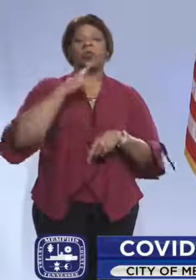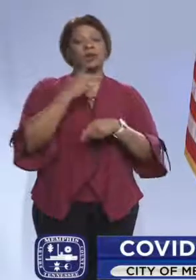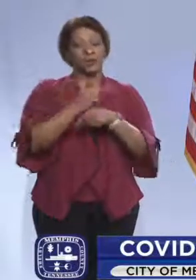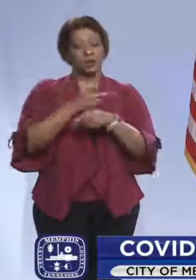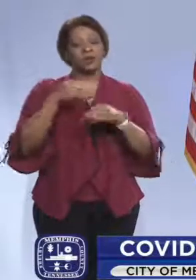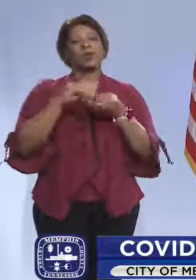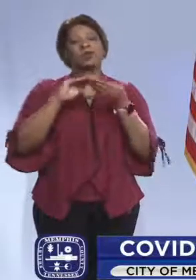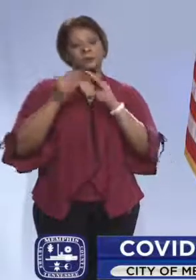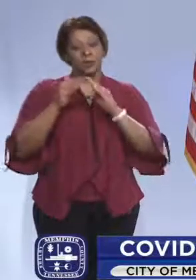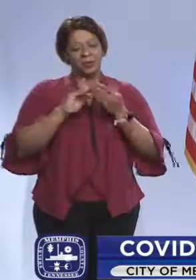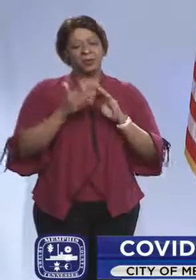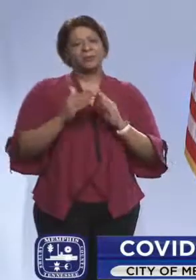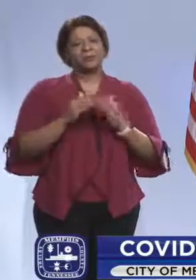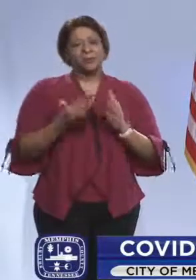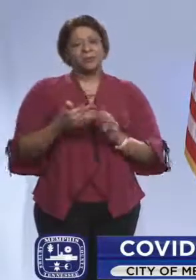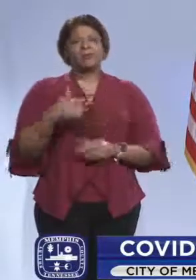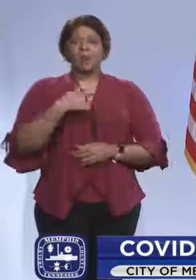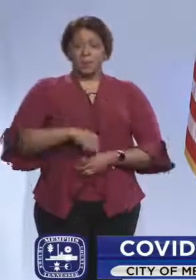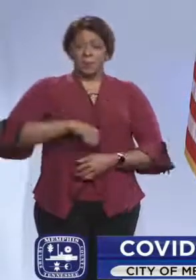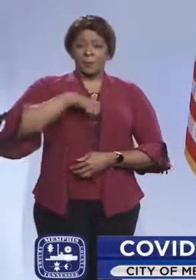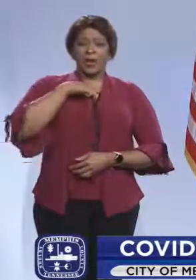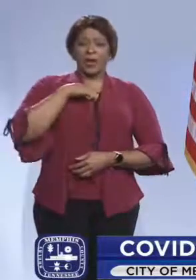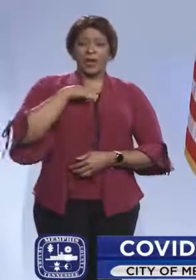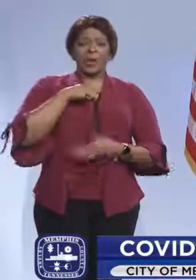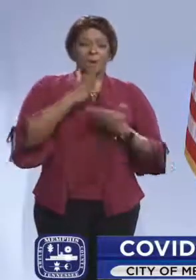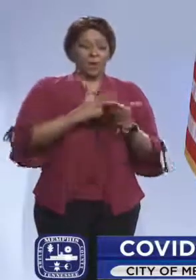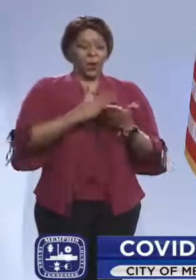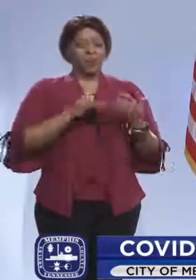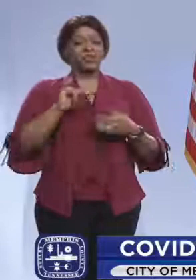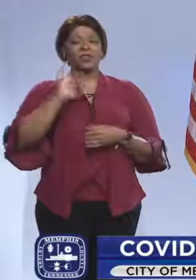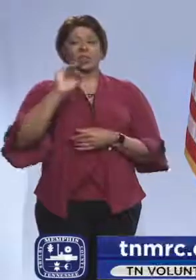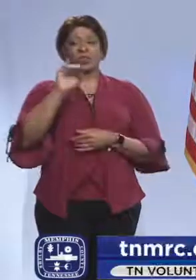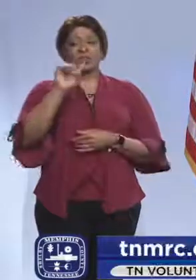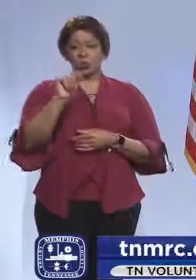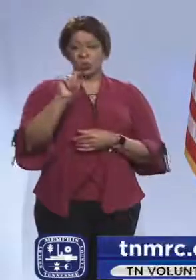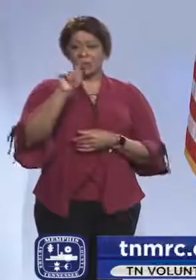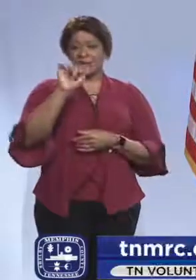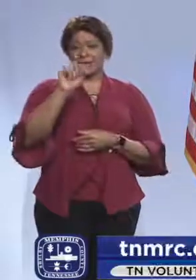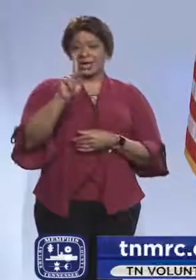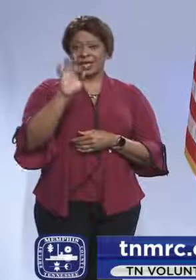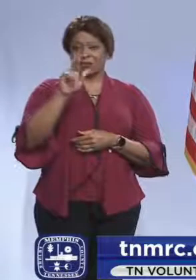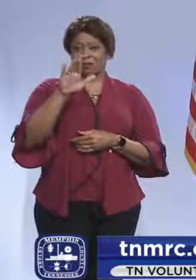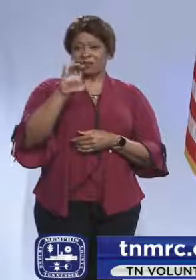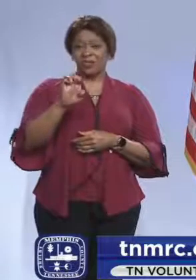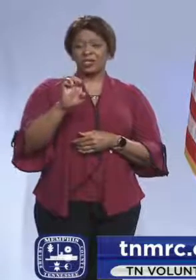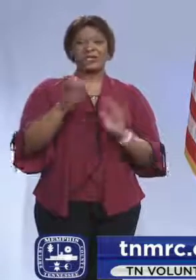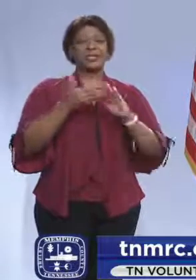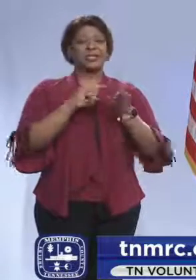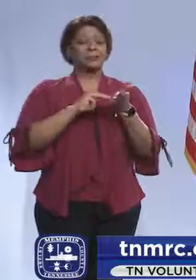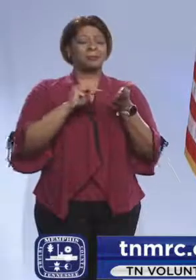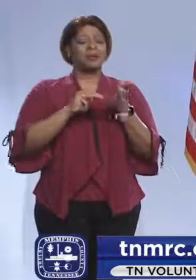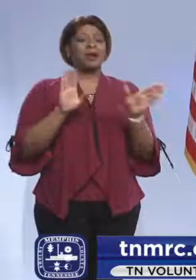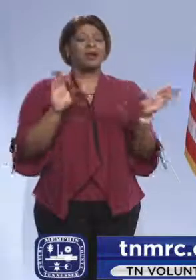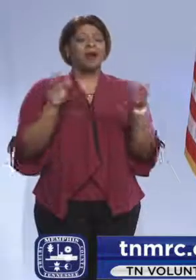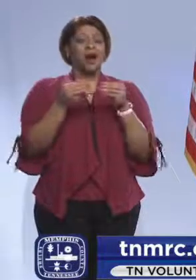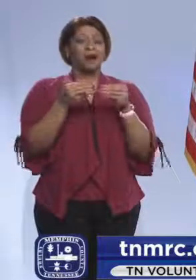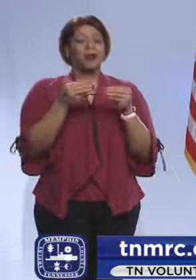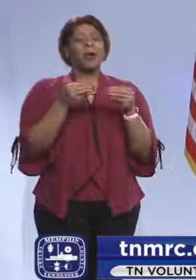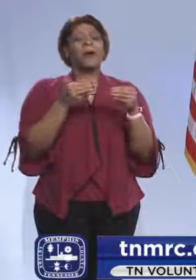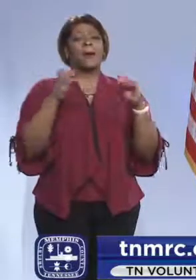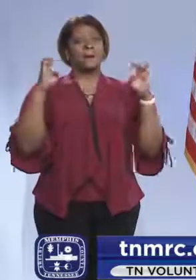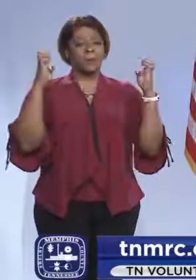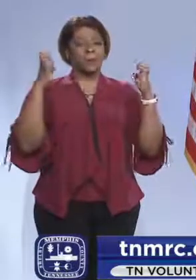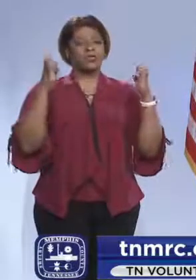community. I'm also proud to be a part of the Joint Task Force. The City of Memphis Office of Emergency Management falls under